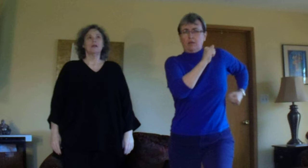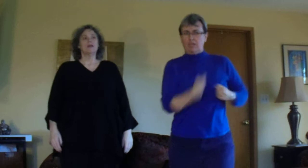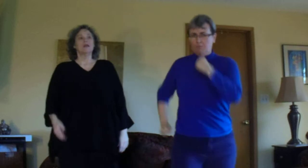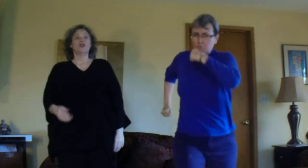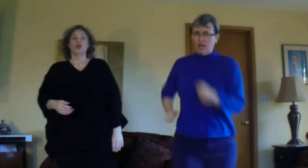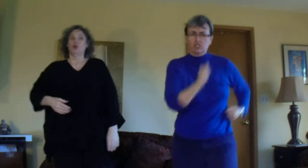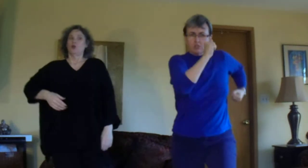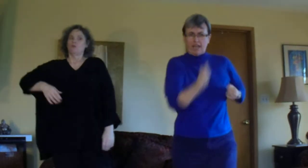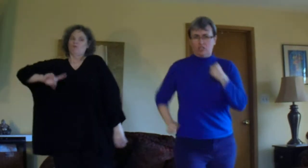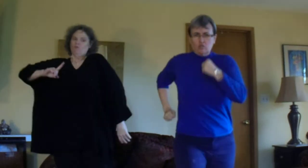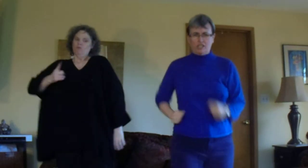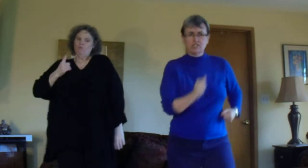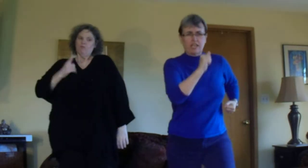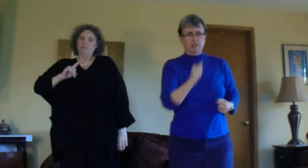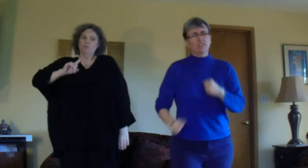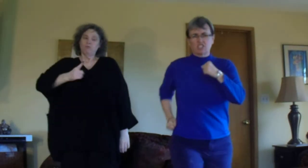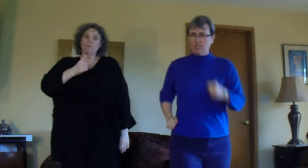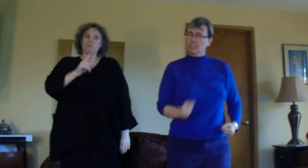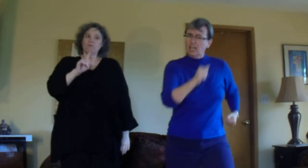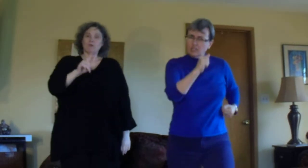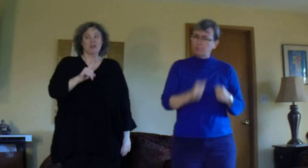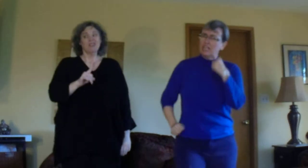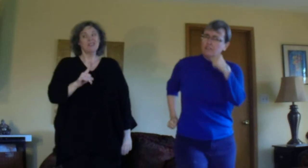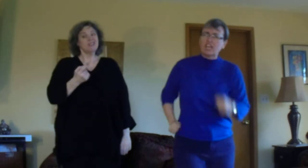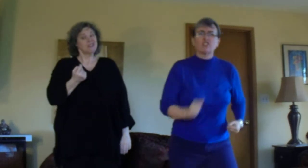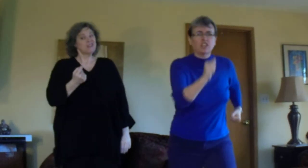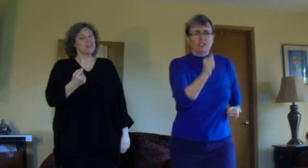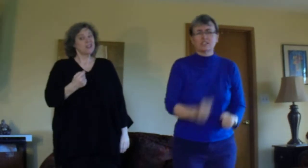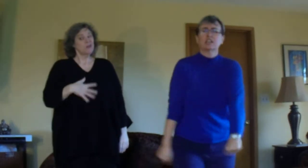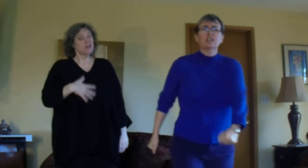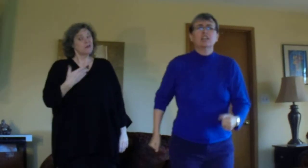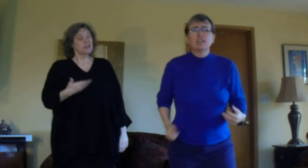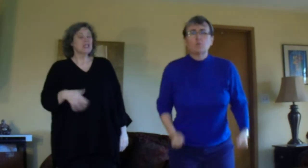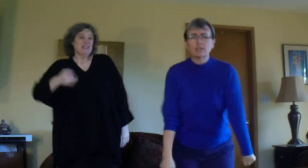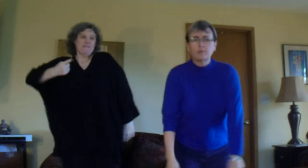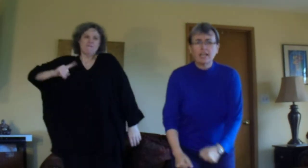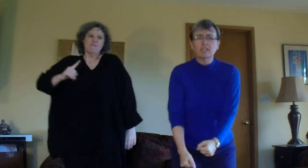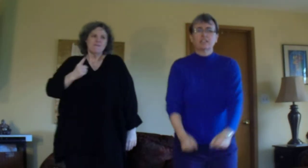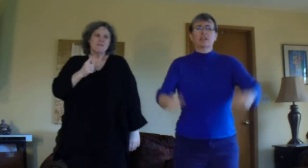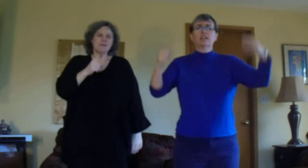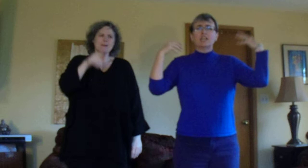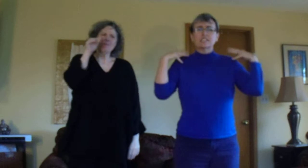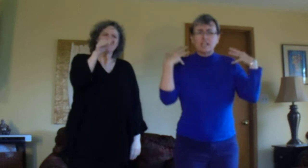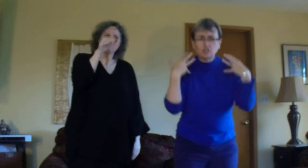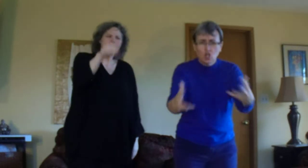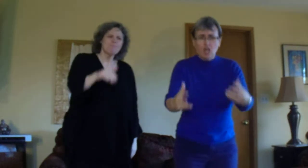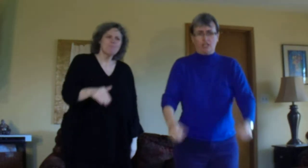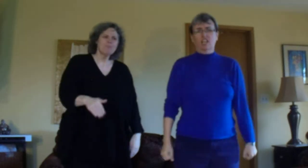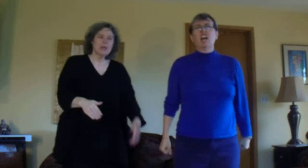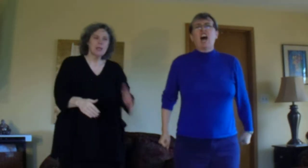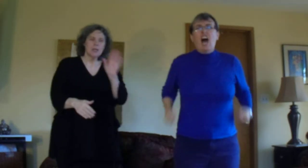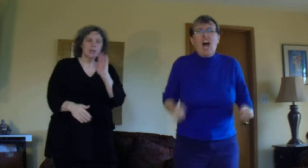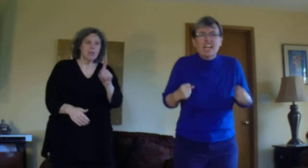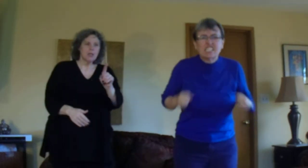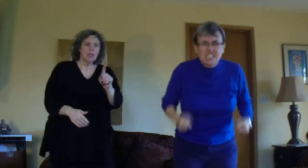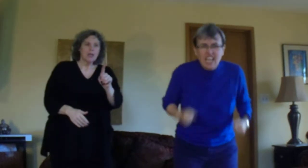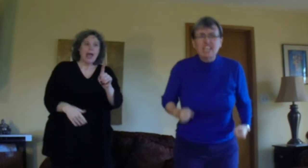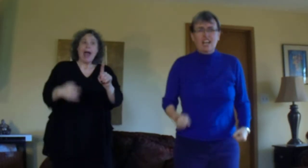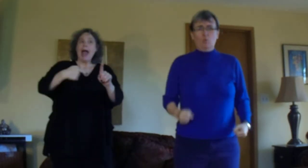he marched back across town. He was getting kind of peeved at this. He walked back and he said, "Look, I said I